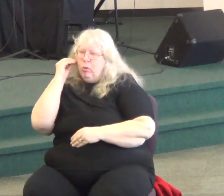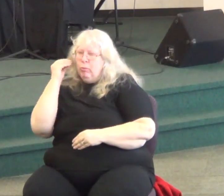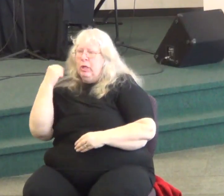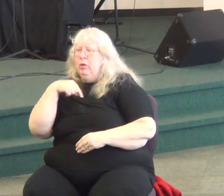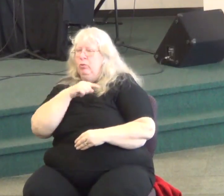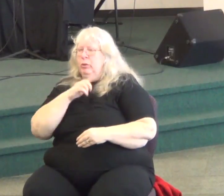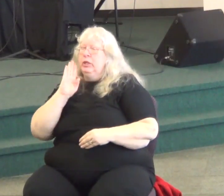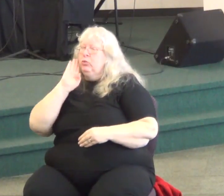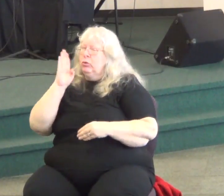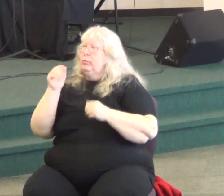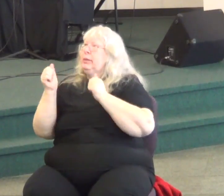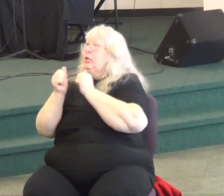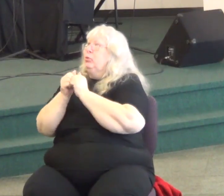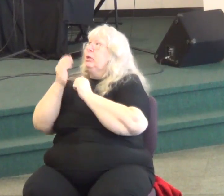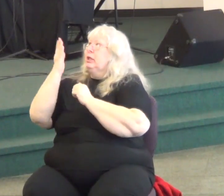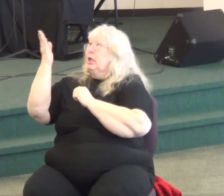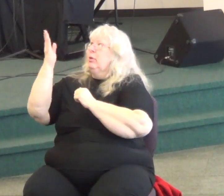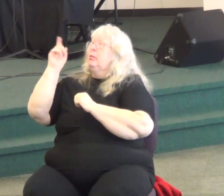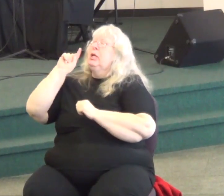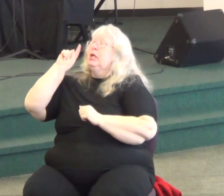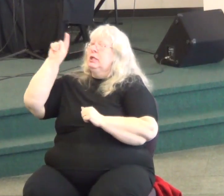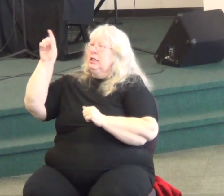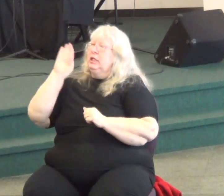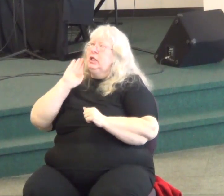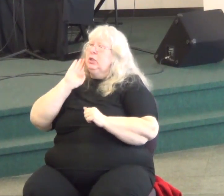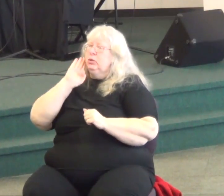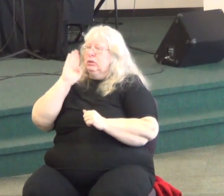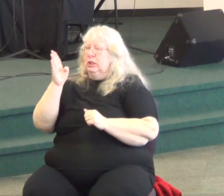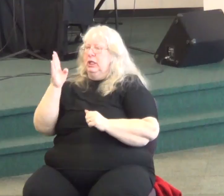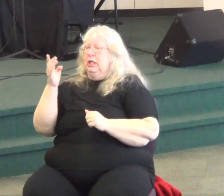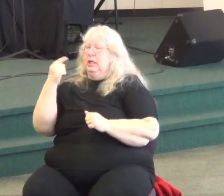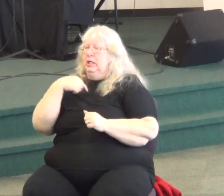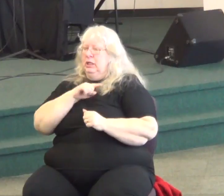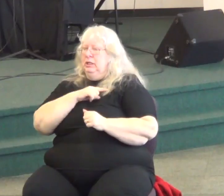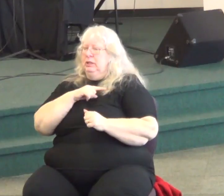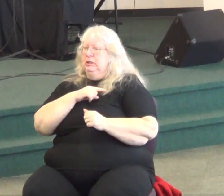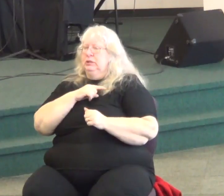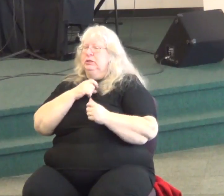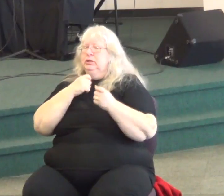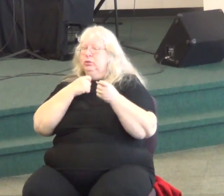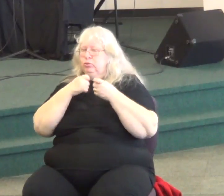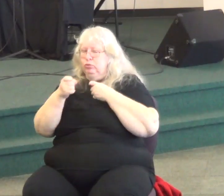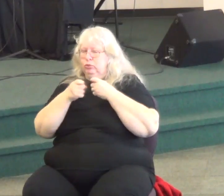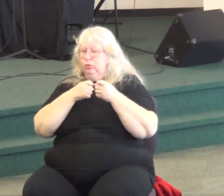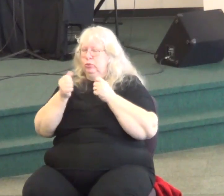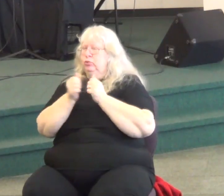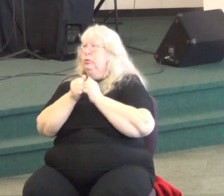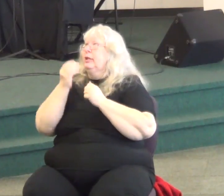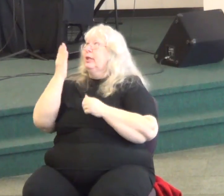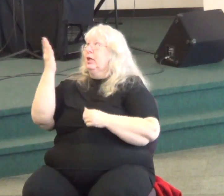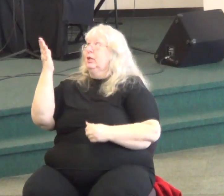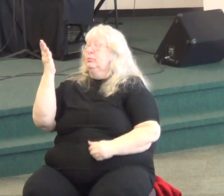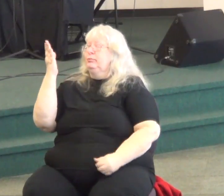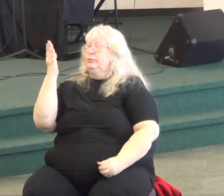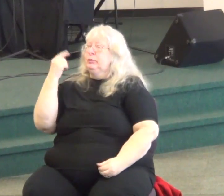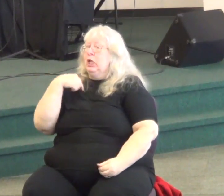he is going to let us come back and rule and reign with him, and we're going to even judge the